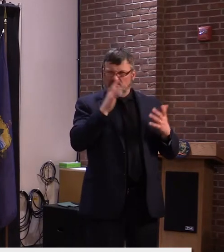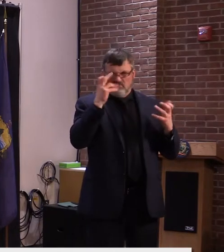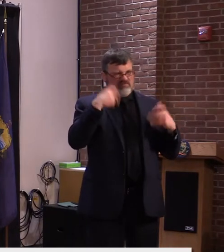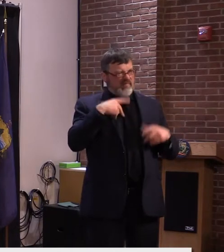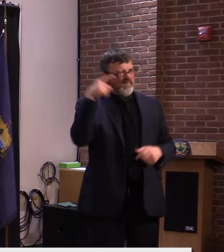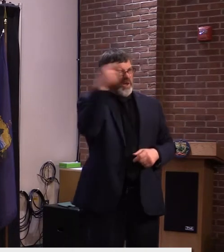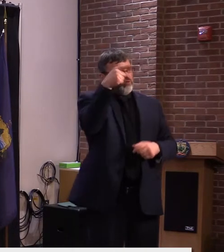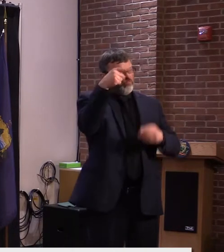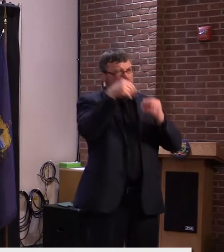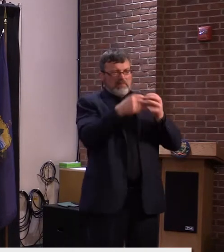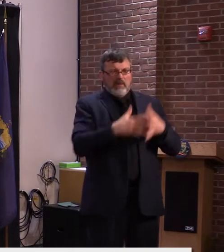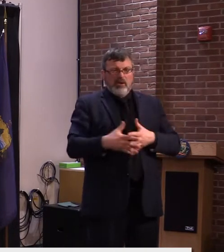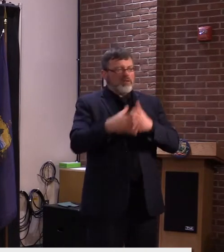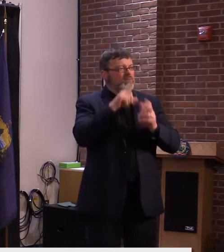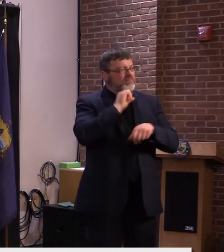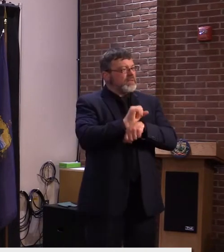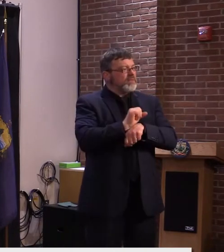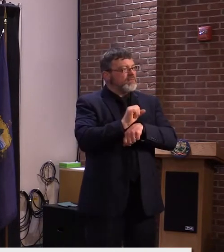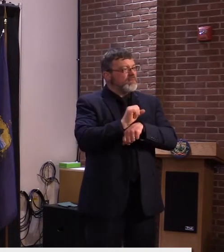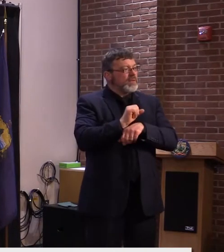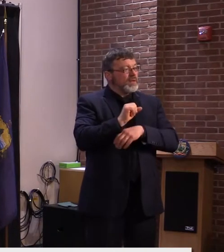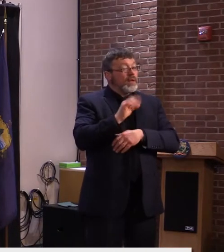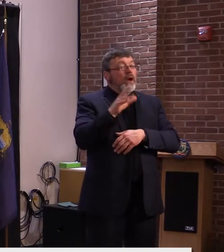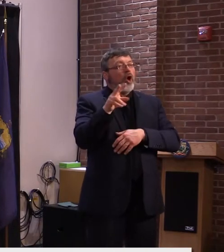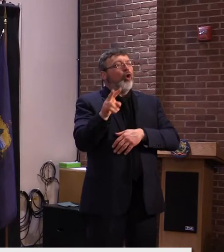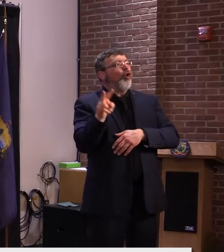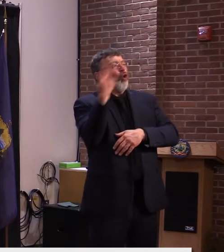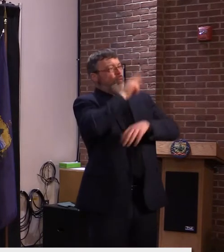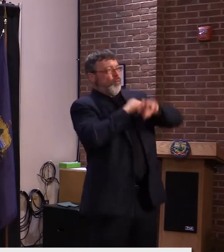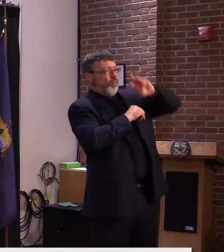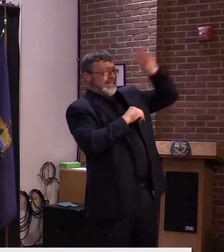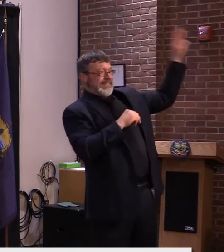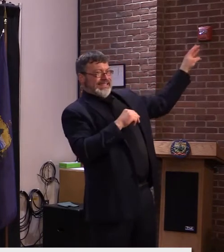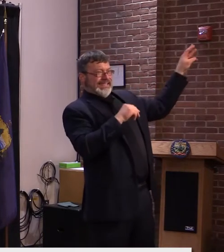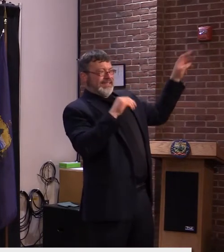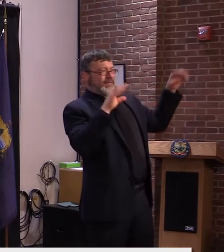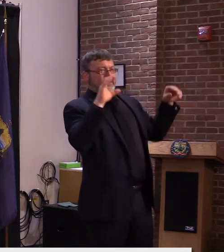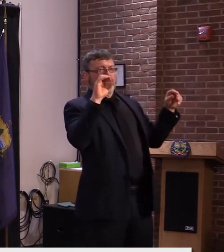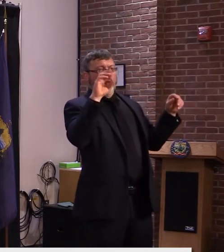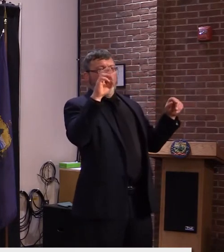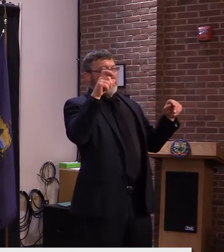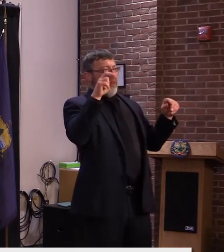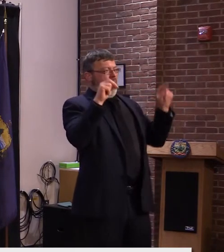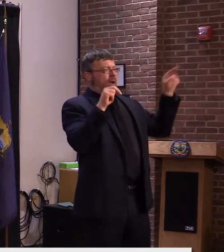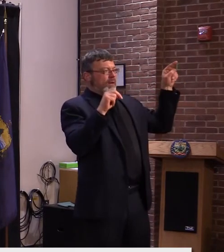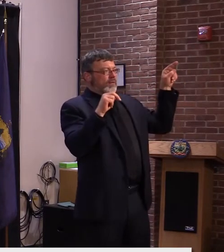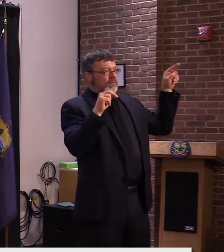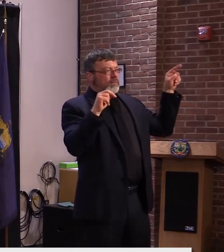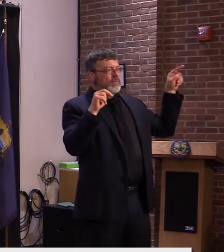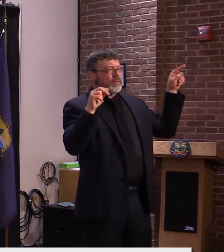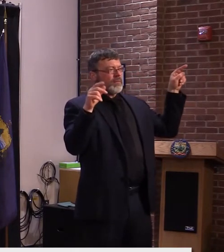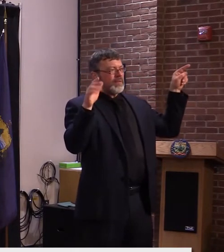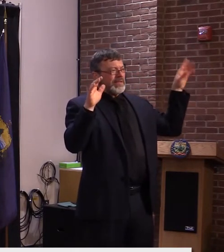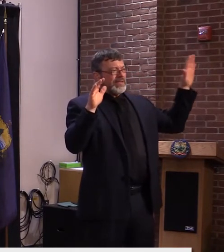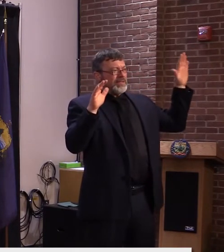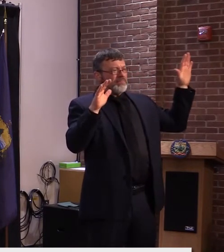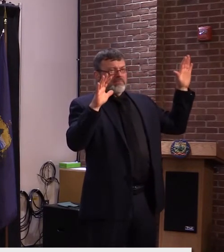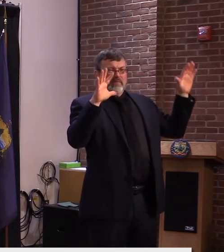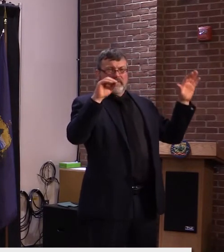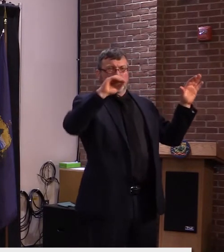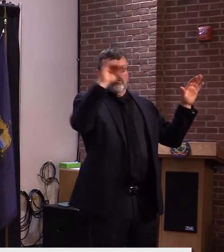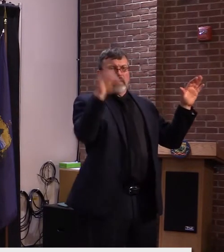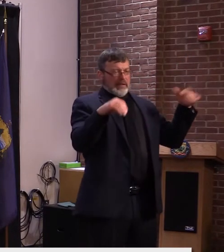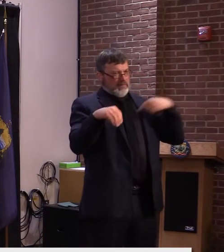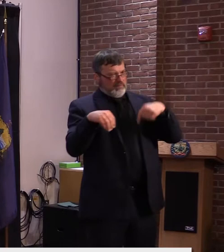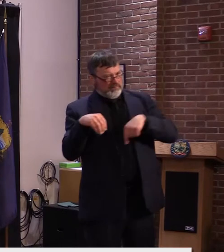that compared to, let's say, Oregon, I think we're at 75%, something like that. When you look at Oregon, I think they're 50%. So